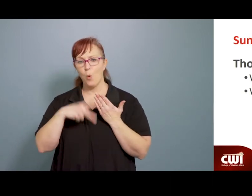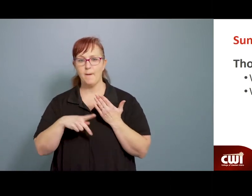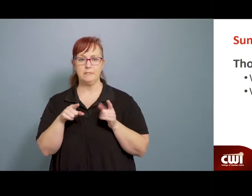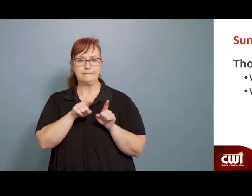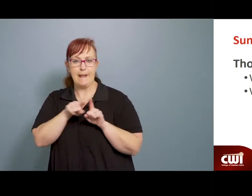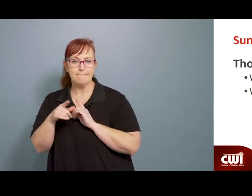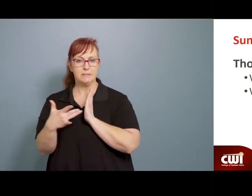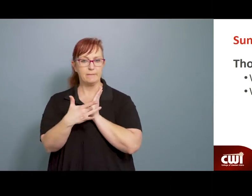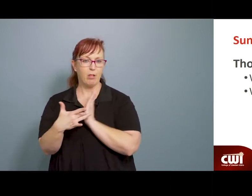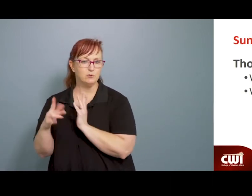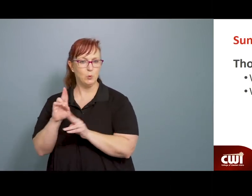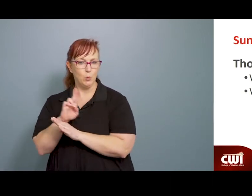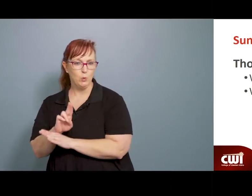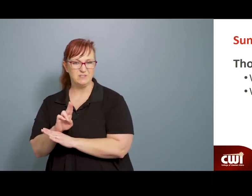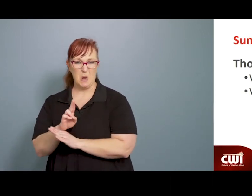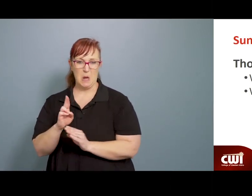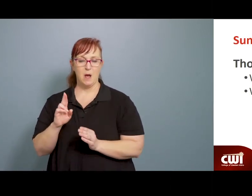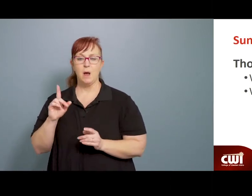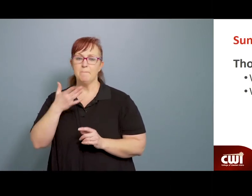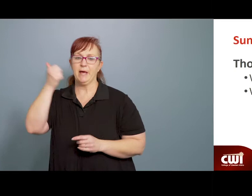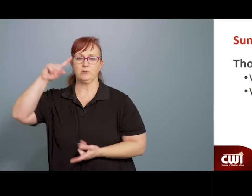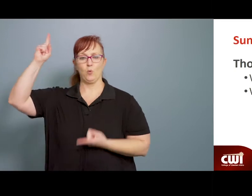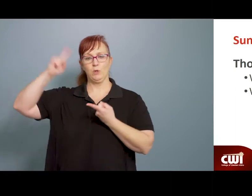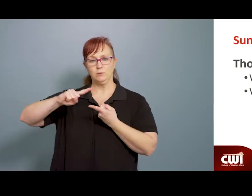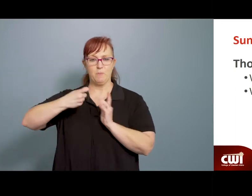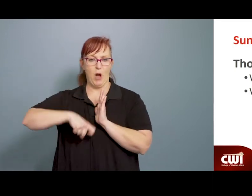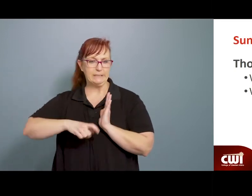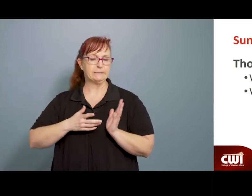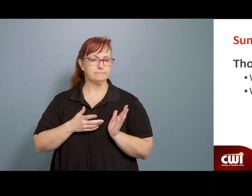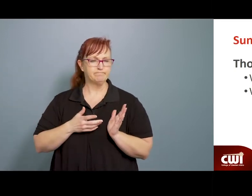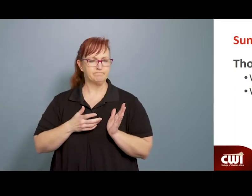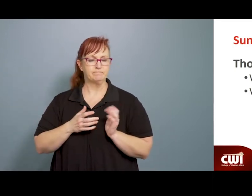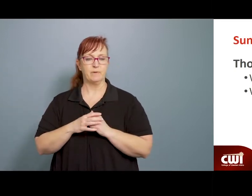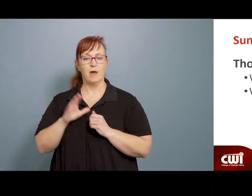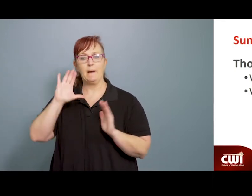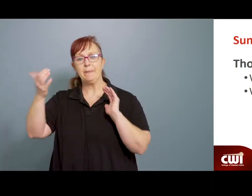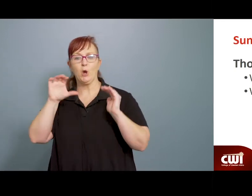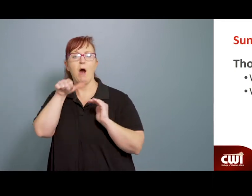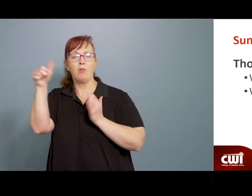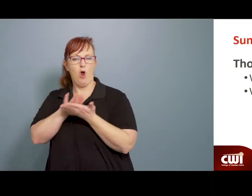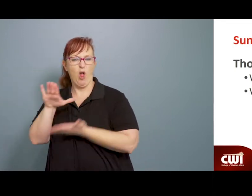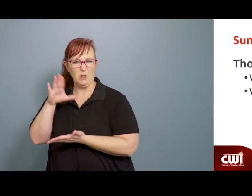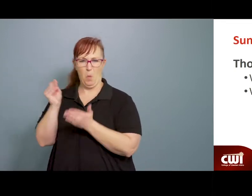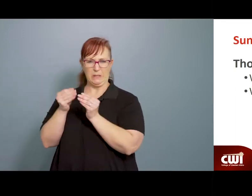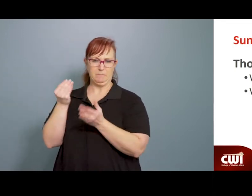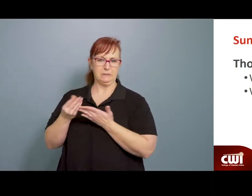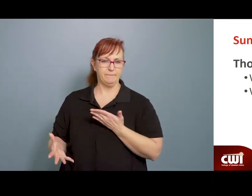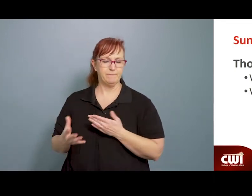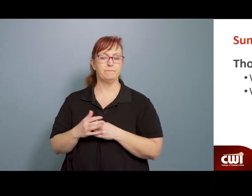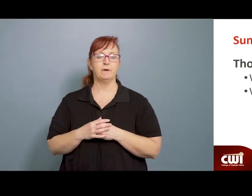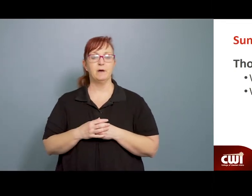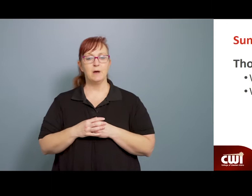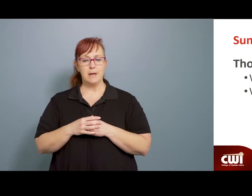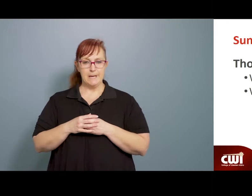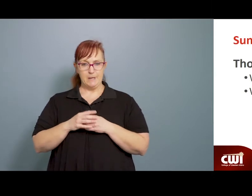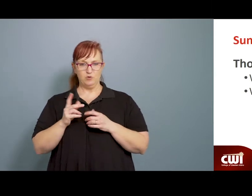same technology at a far reduced price. We continue to see funding toyed